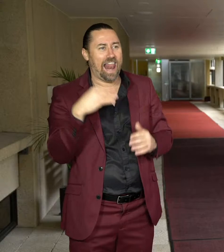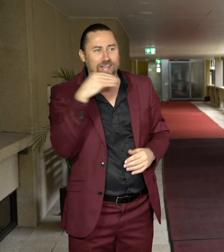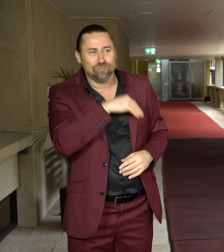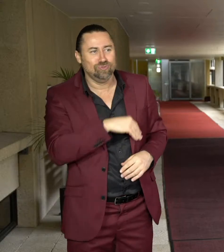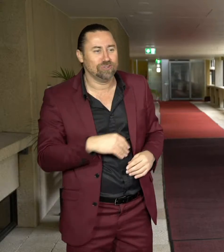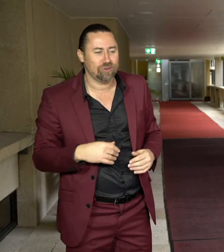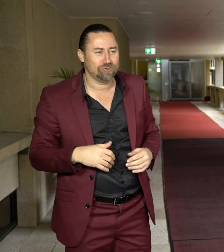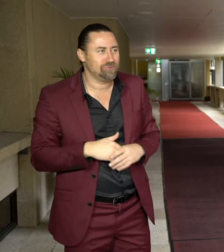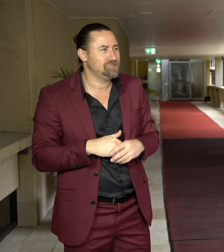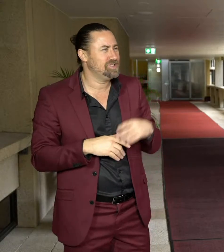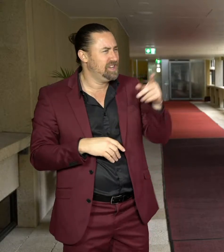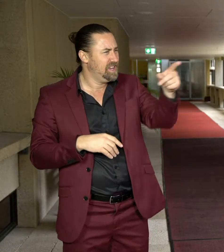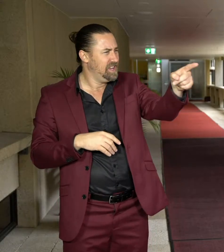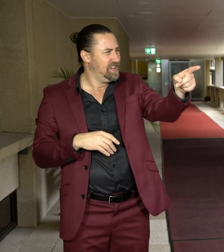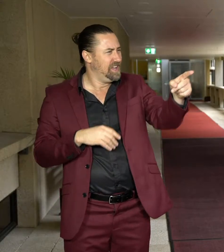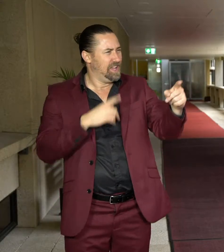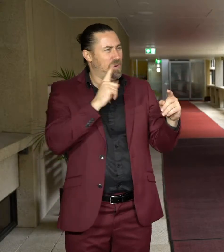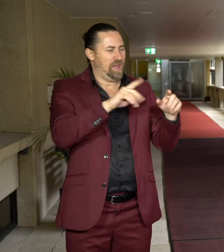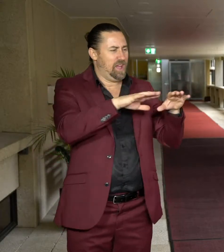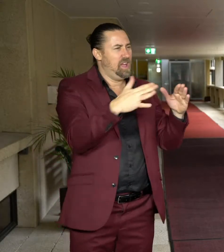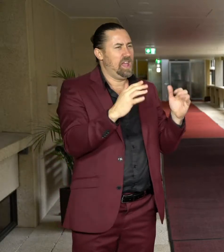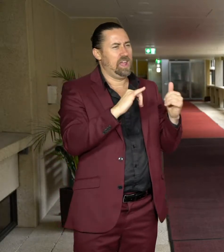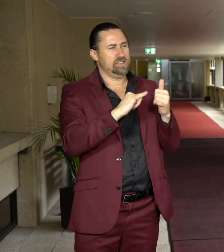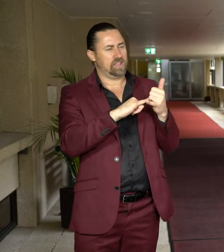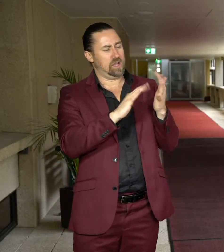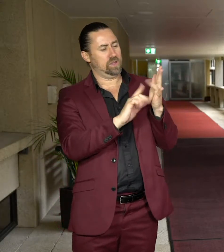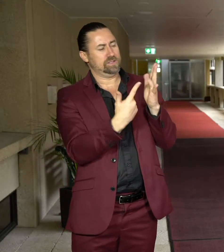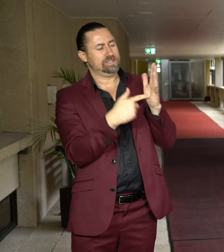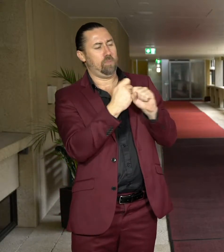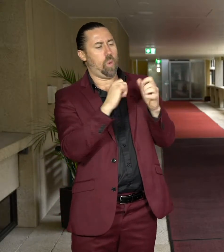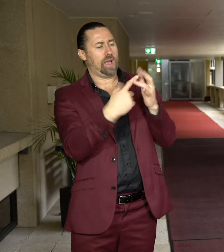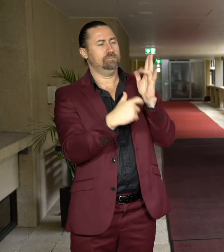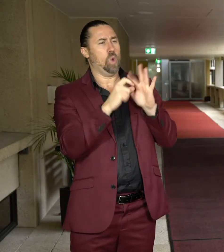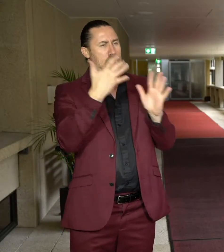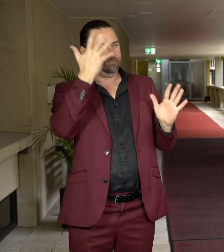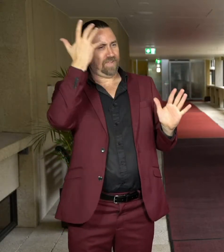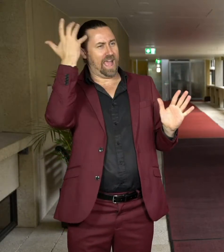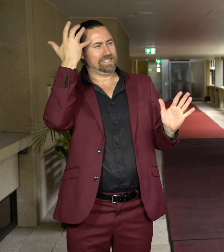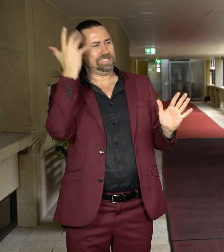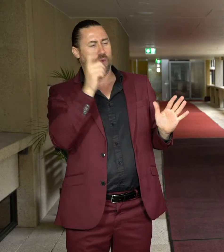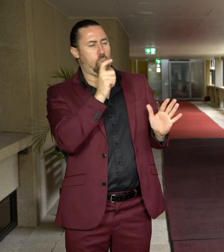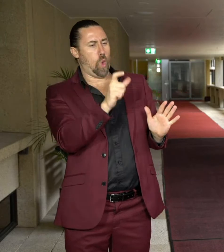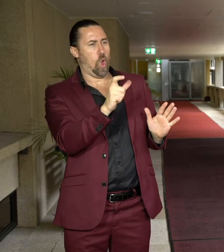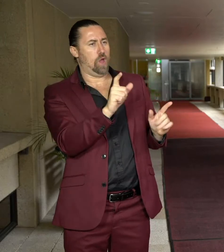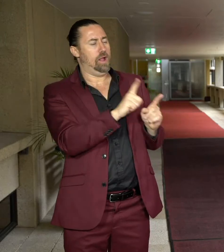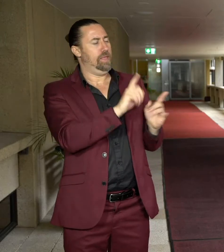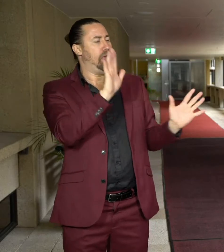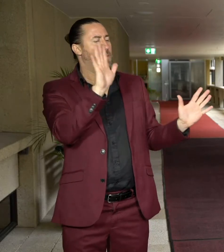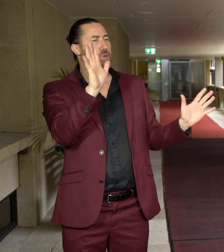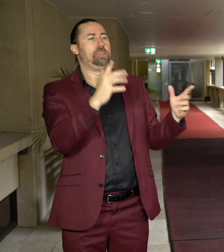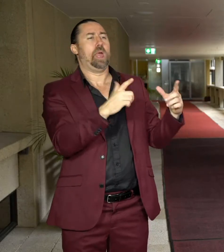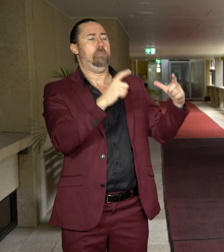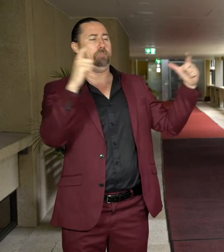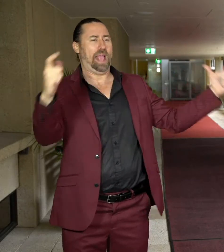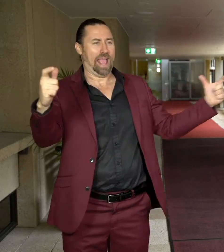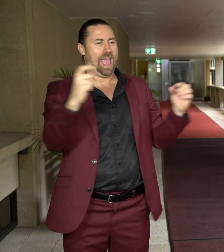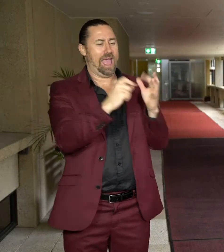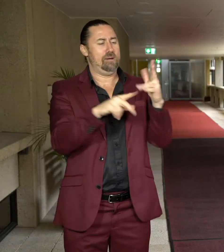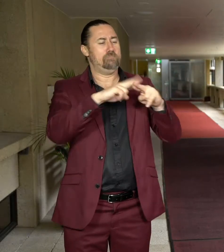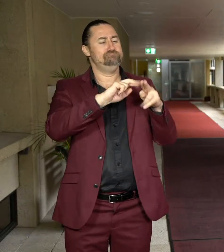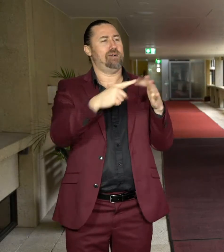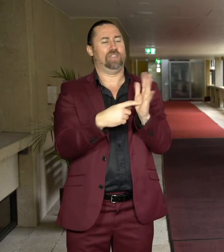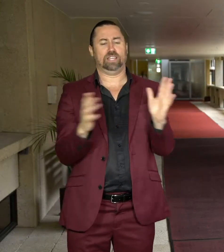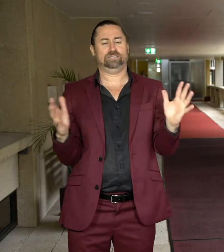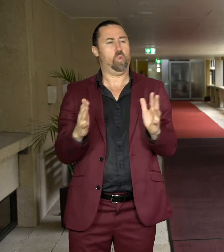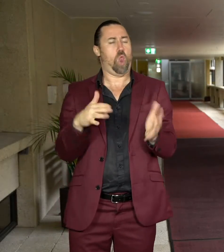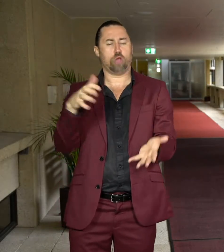I think they're the same thing, aren't they? A smorgasbord's classier? Self-serve food. Smorgasbords are bigger.